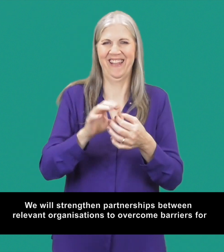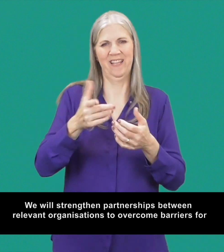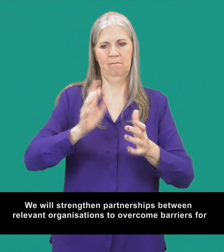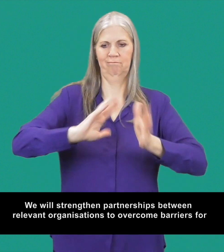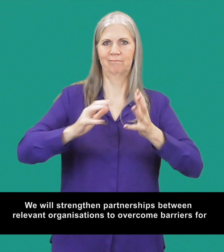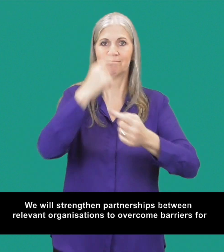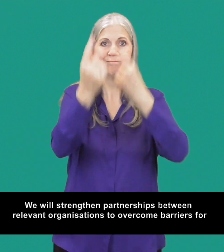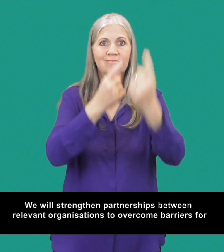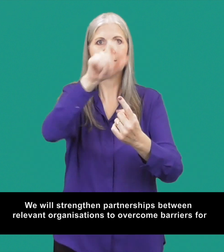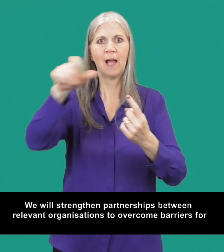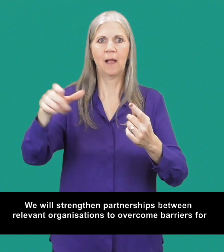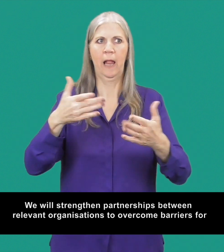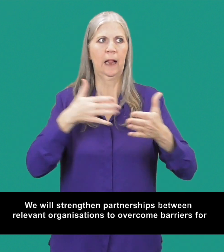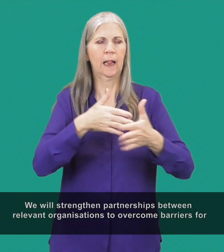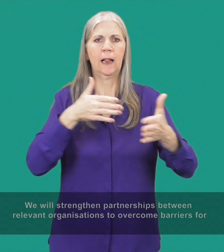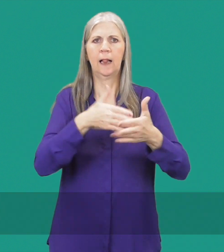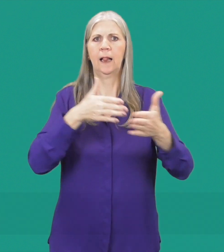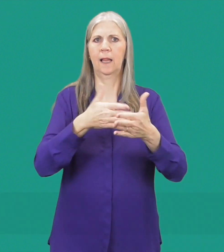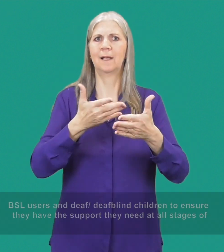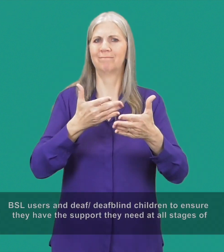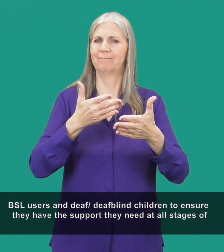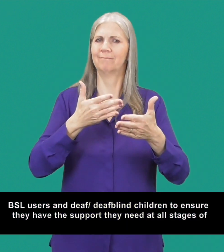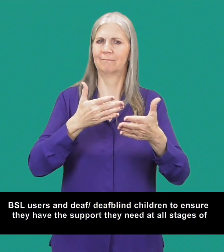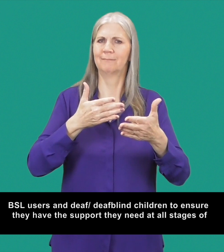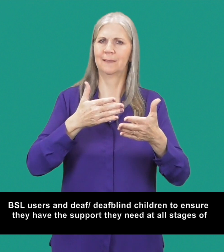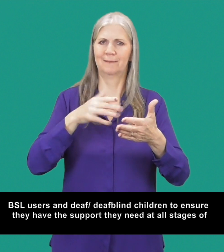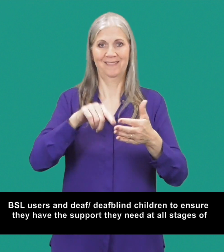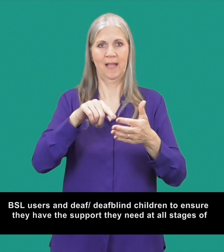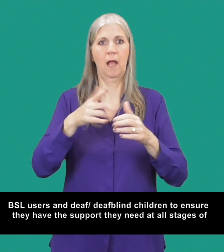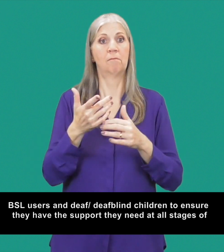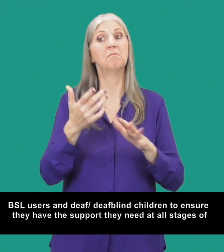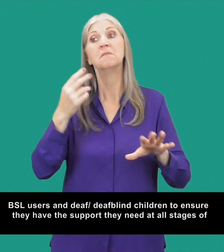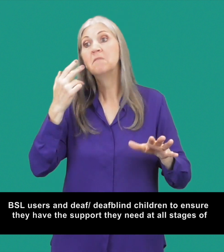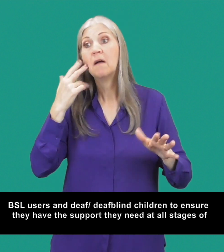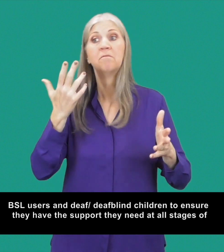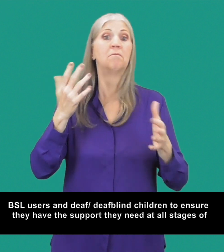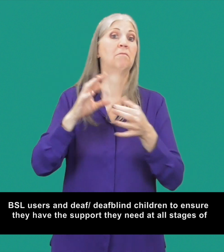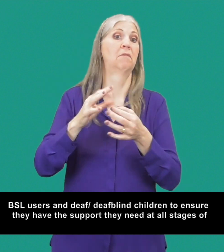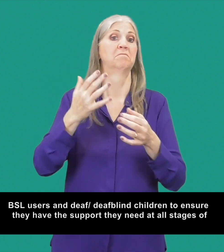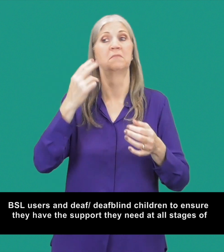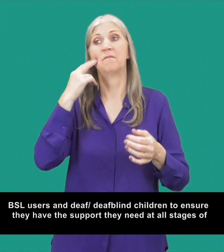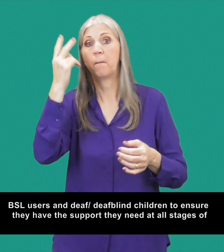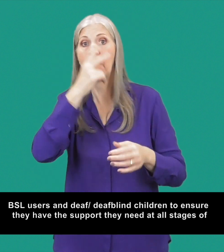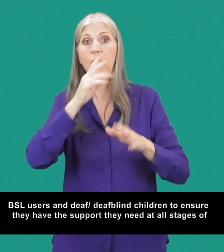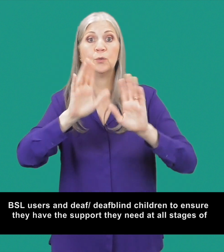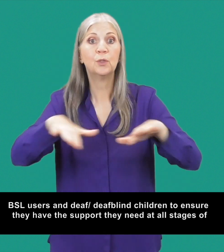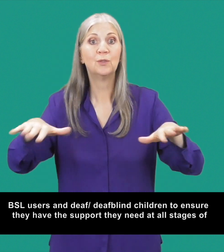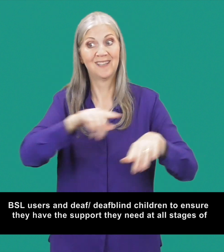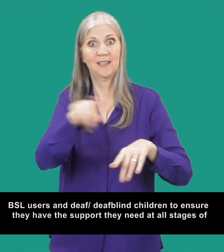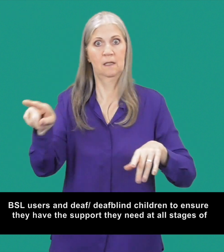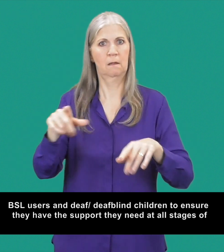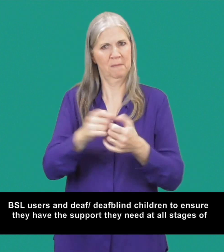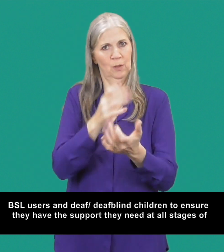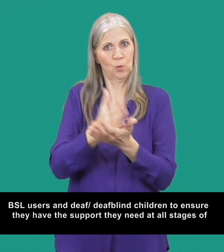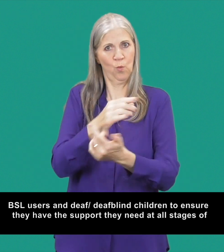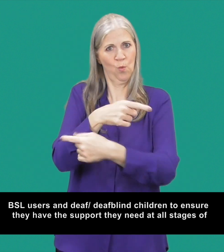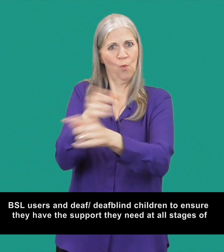for BSL users and deafblind children to ensure they have the support they need at all stages